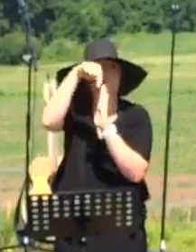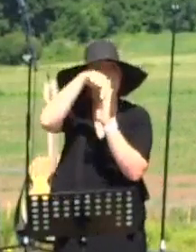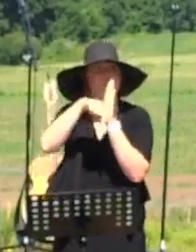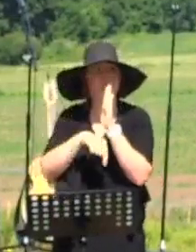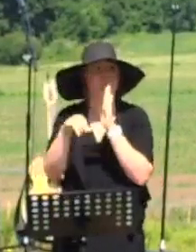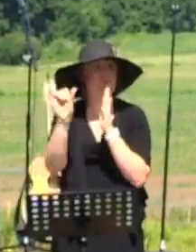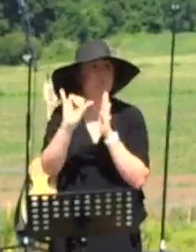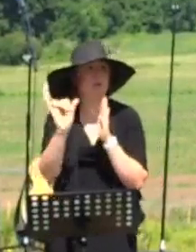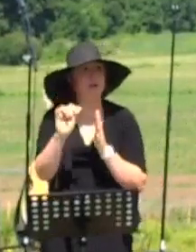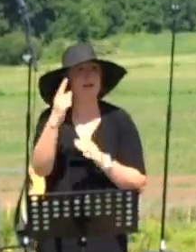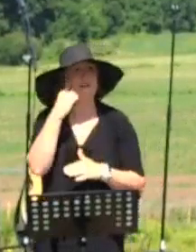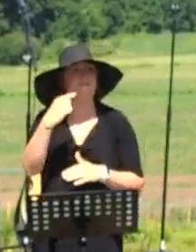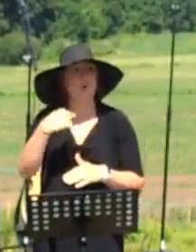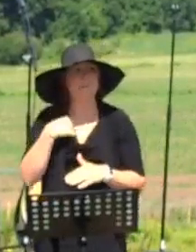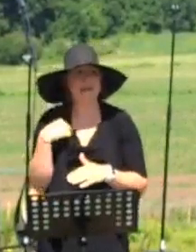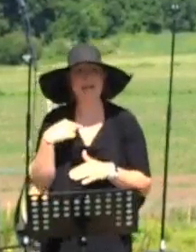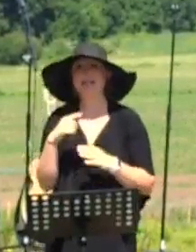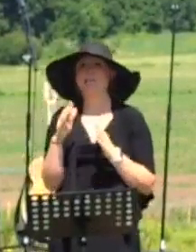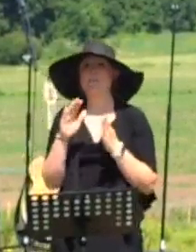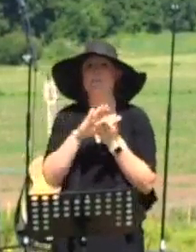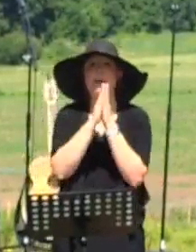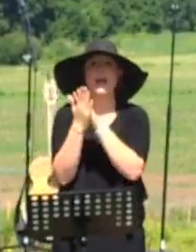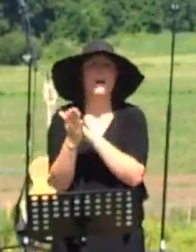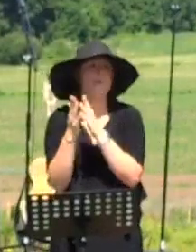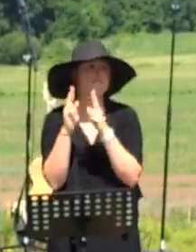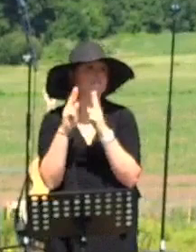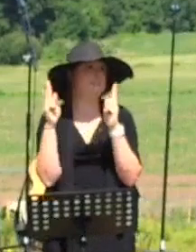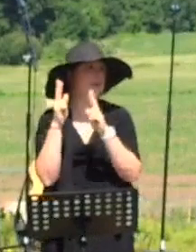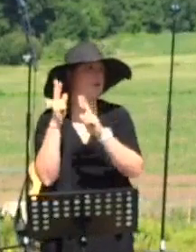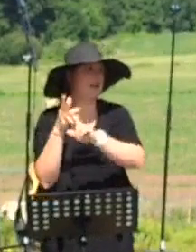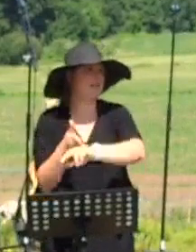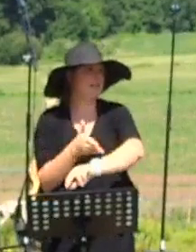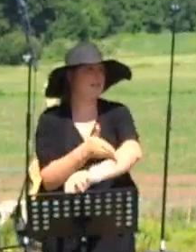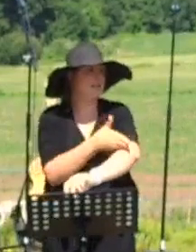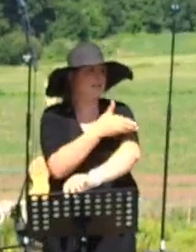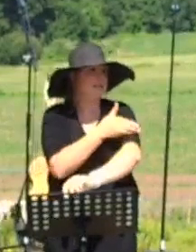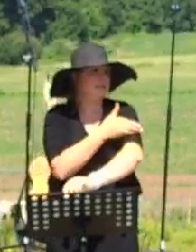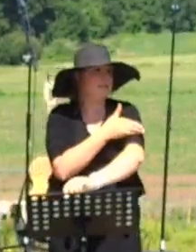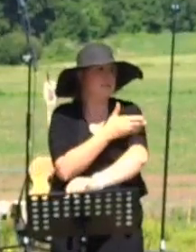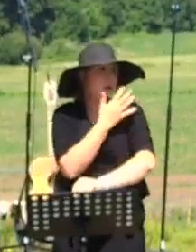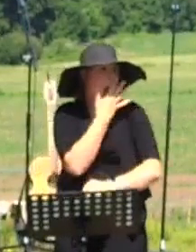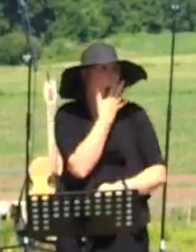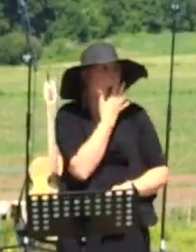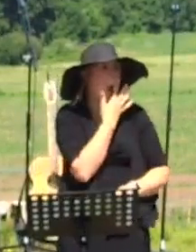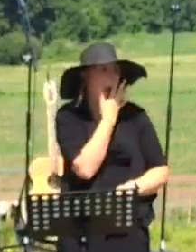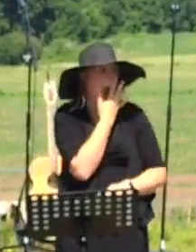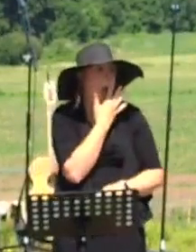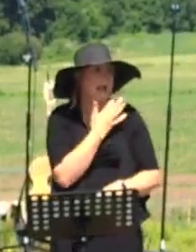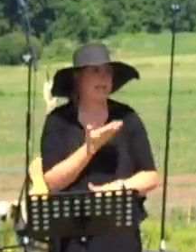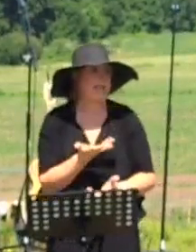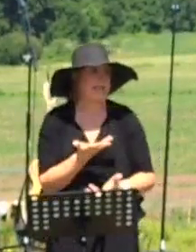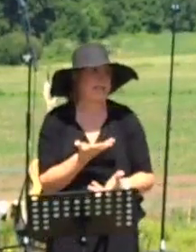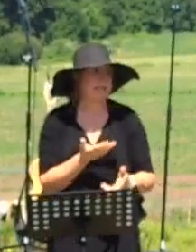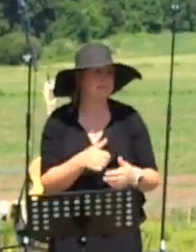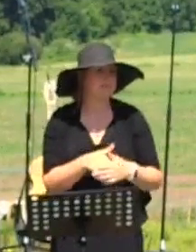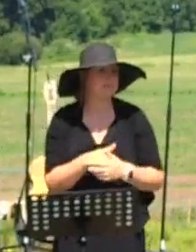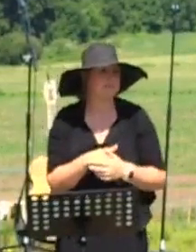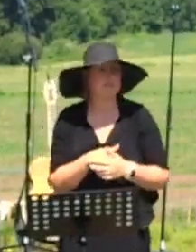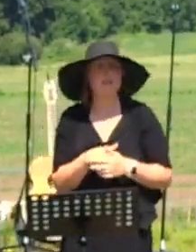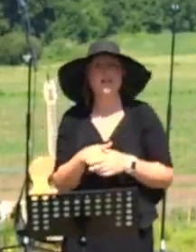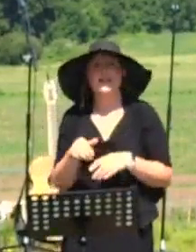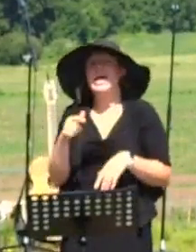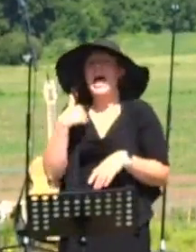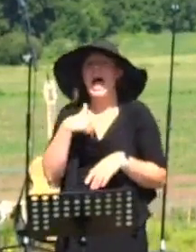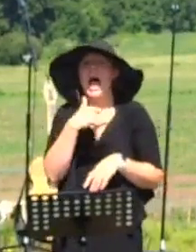for me, has been transformational, personally and in our relationships. And I've seen that happen for so many since we've